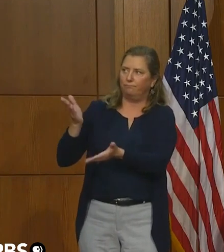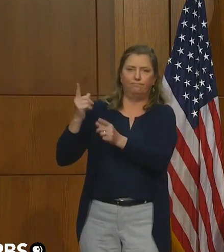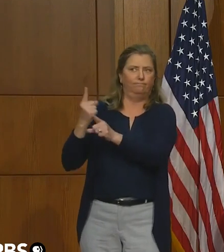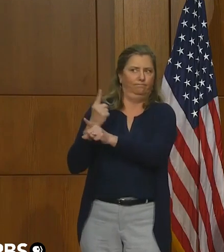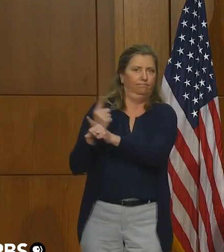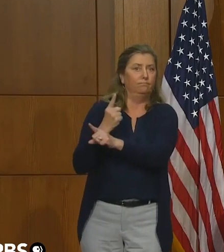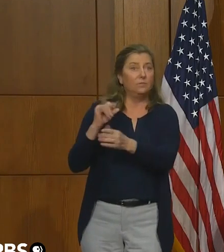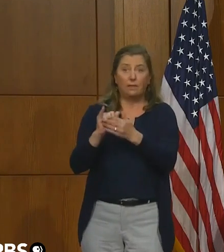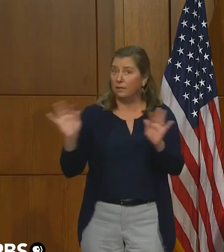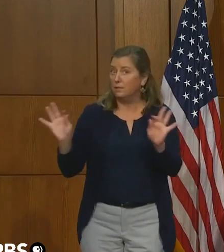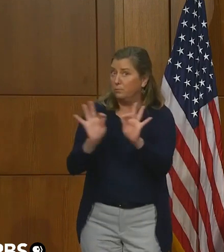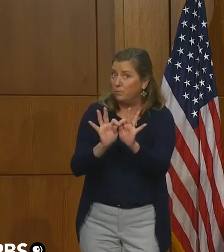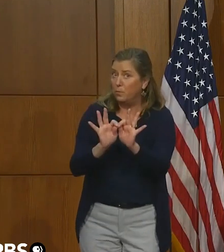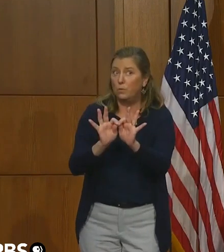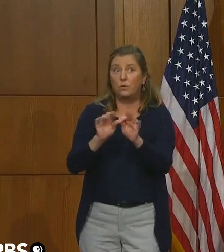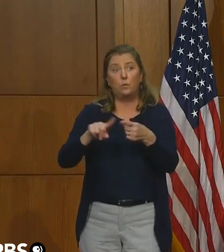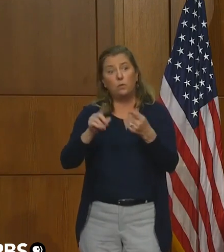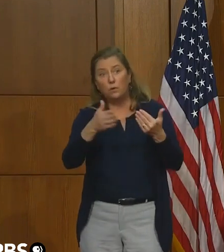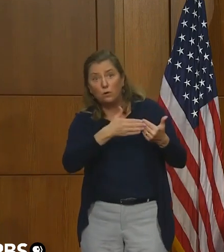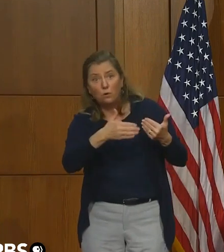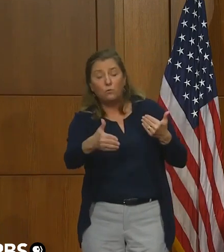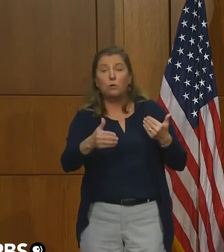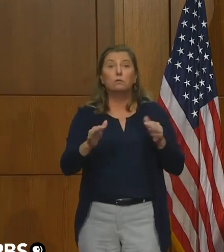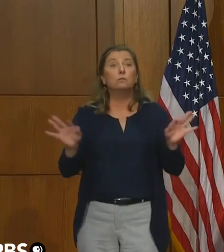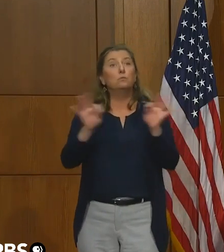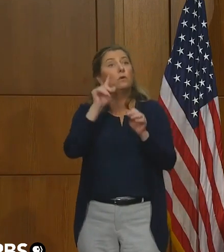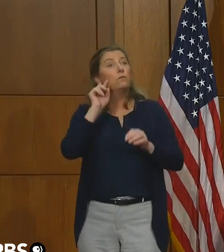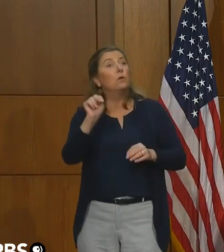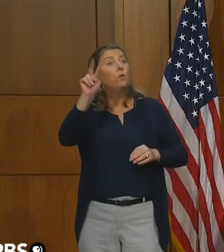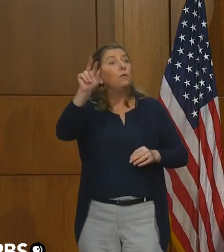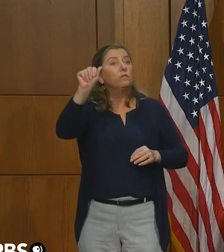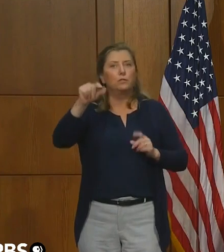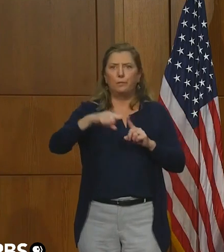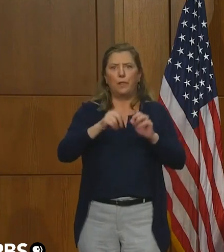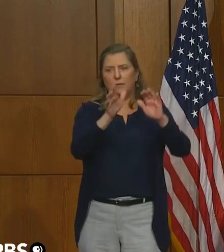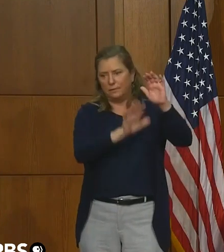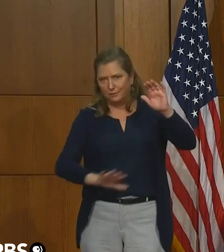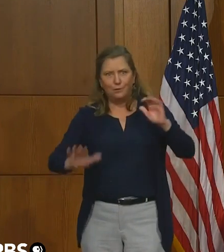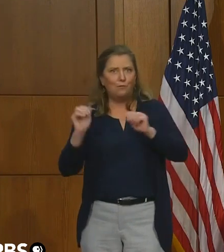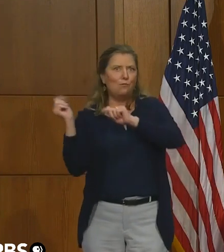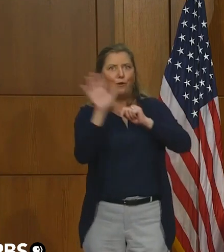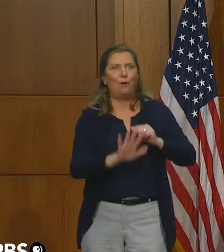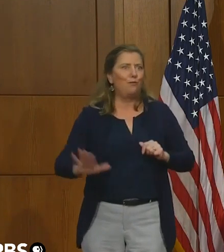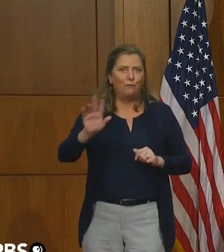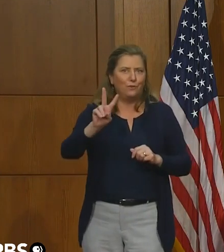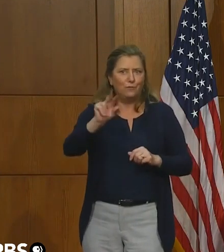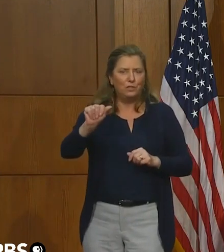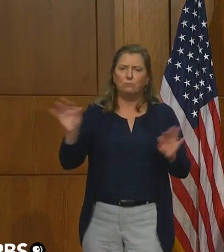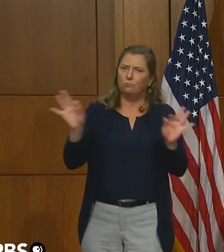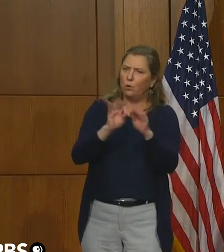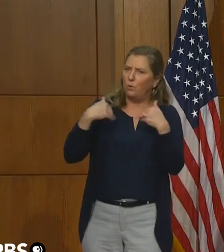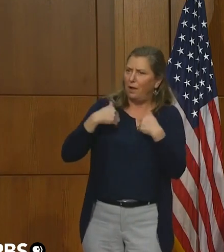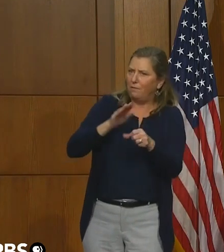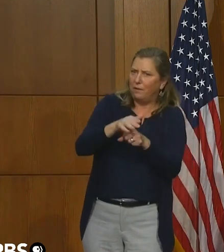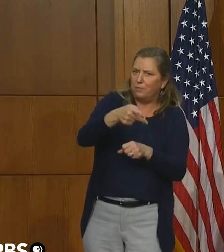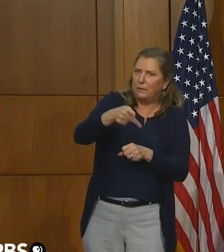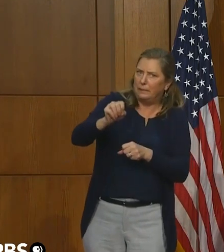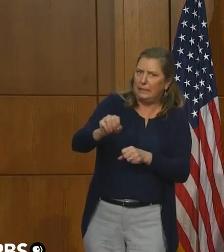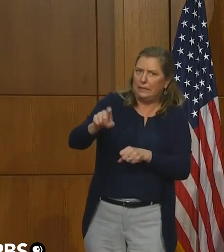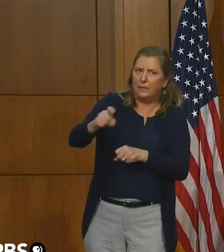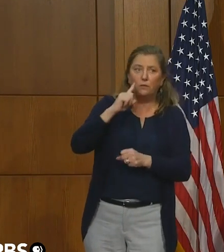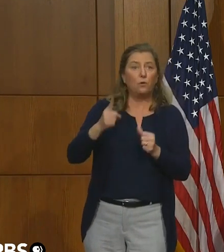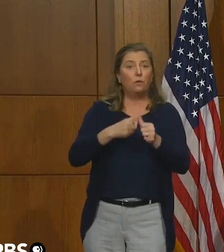that's very important as we move forward, not only for Northern Virginia, but all of Virginia, is that we have the PPE necessary